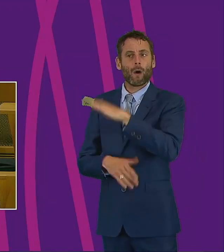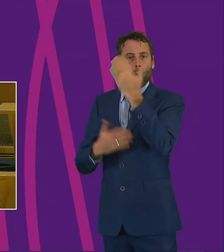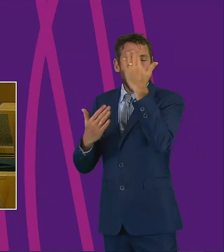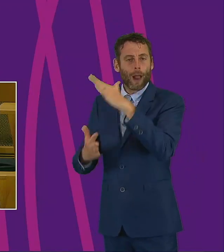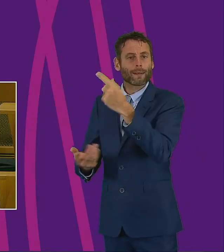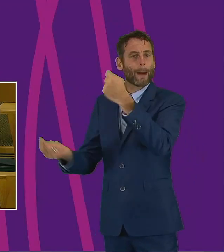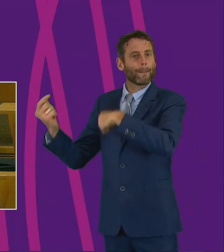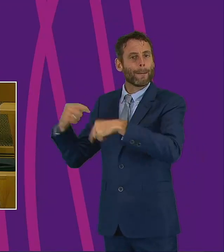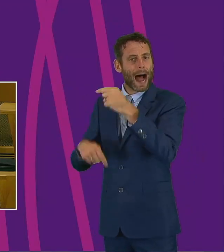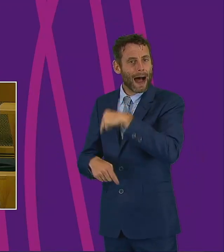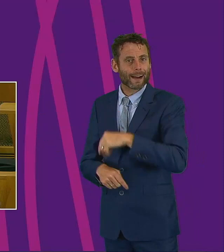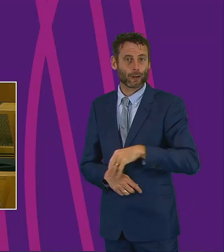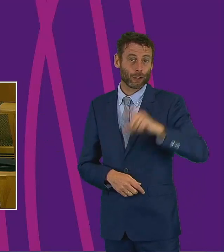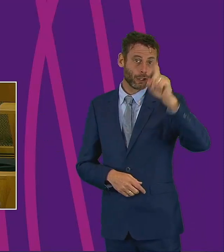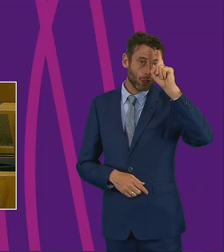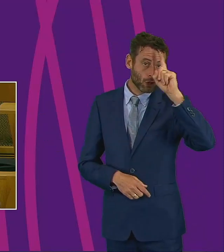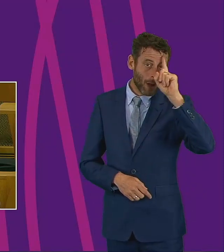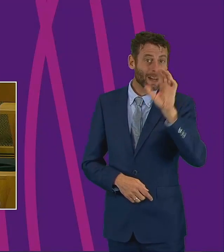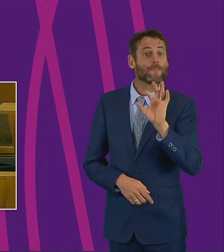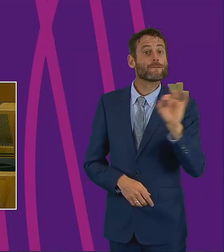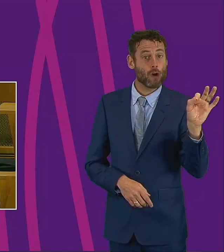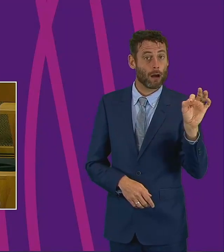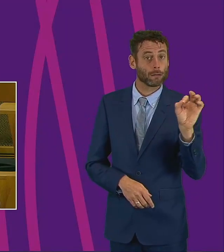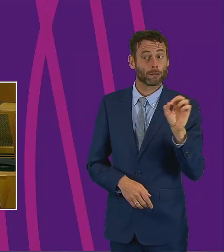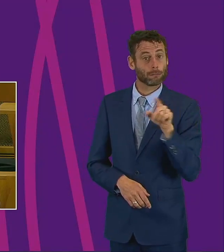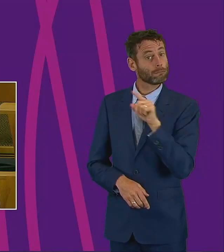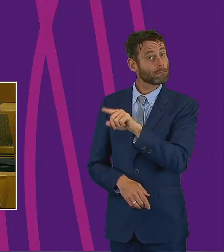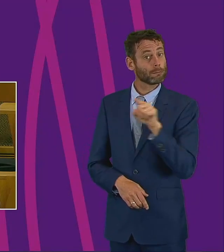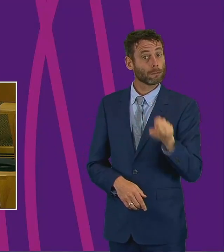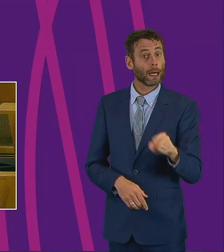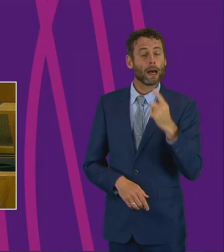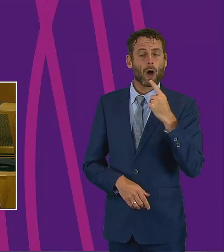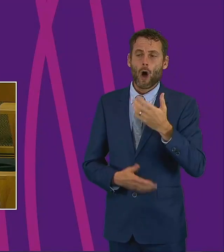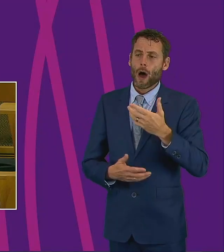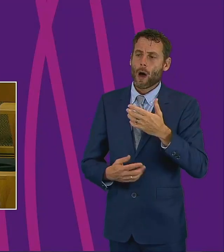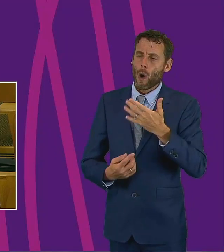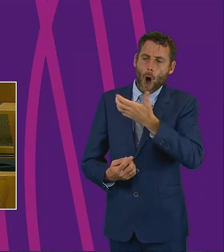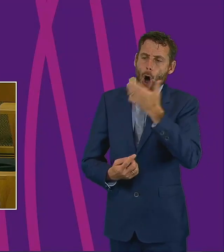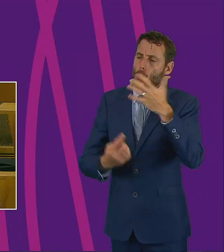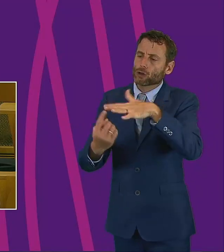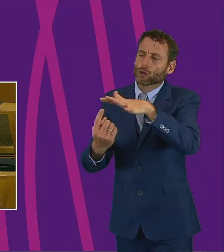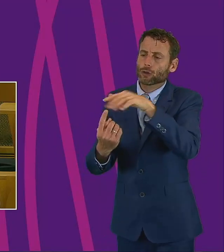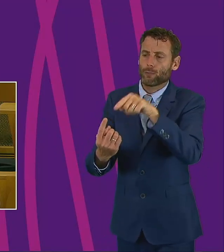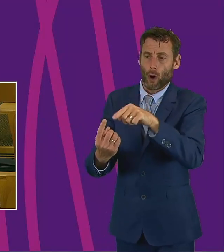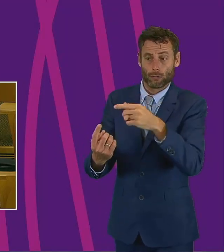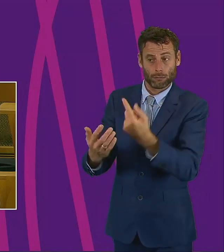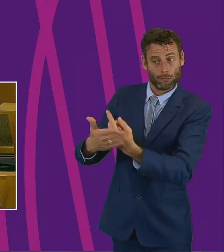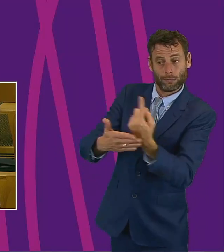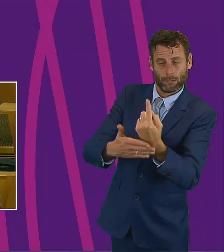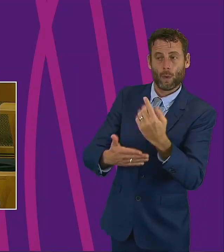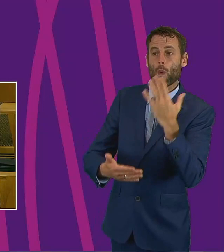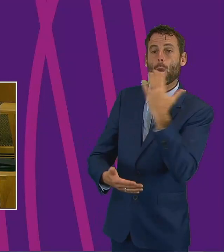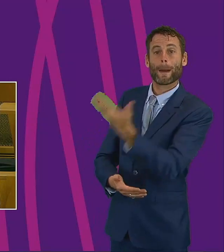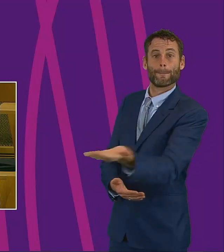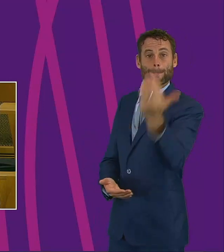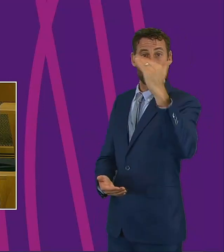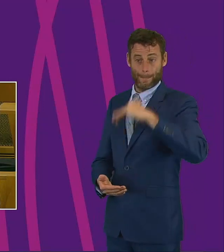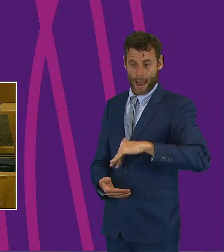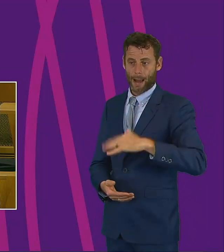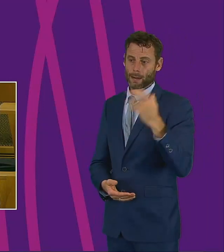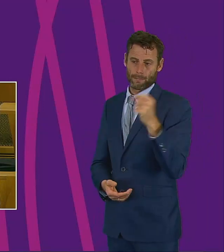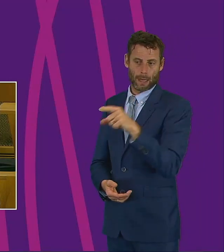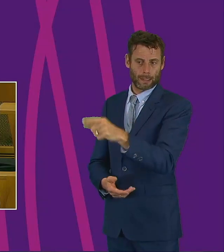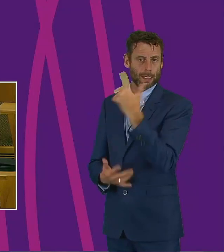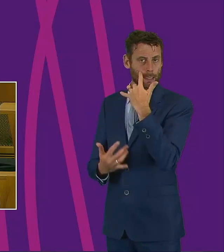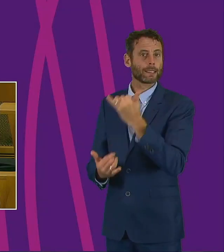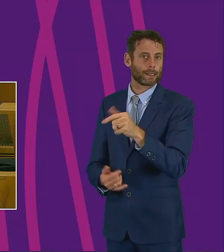are insisting on tests for all travellers from hotspot countries, including students. So can I have some answers